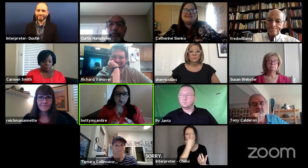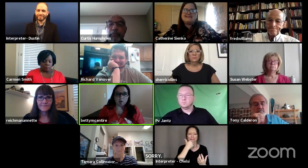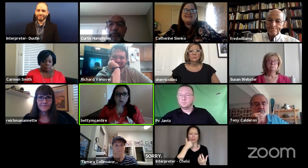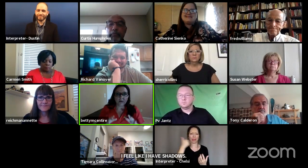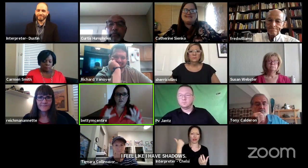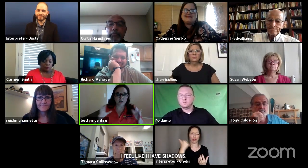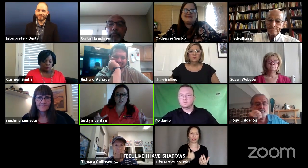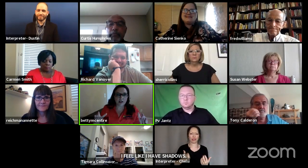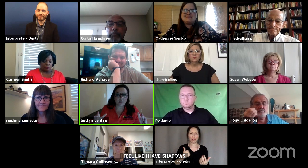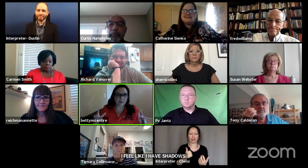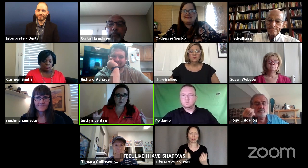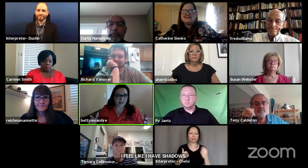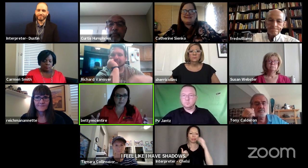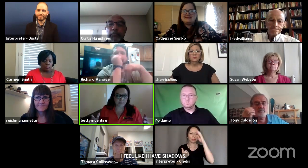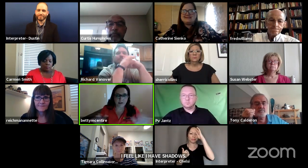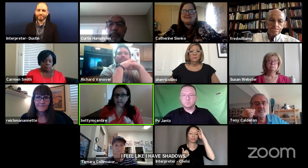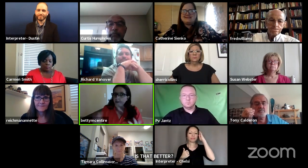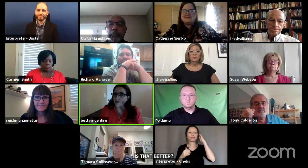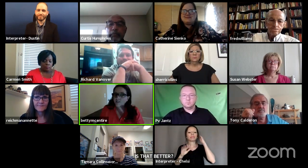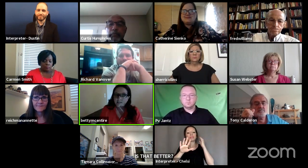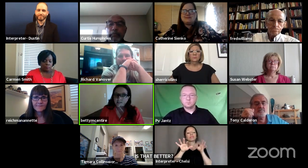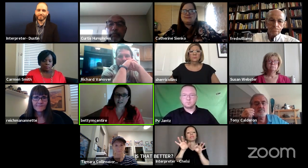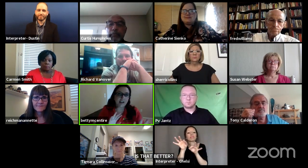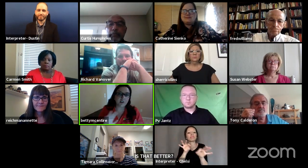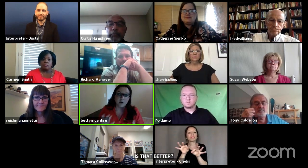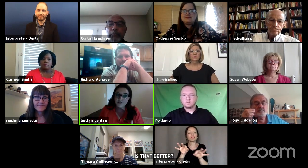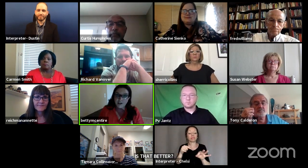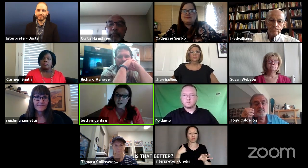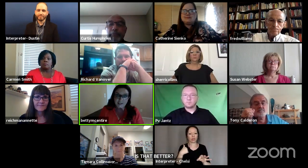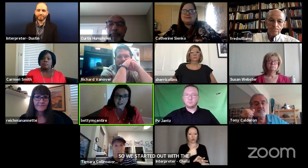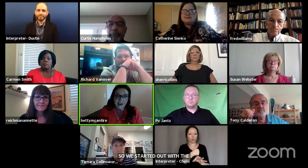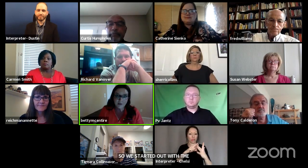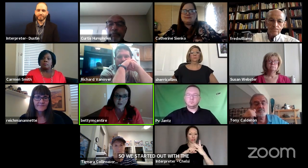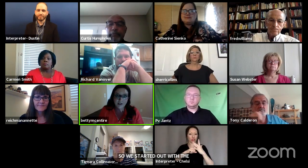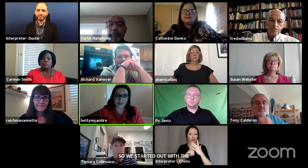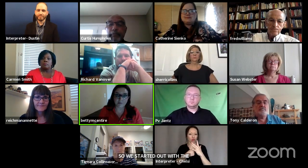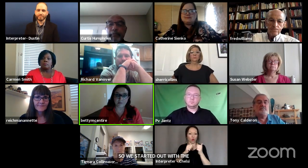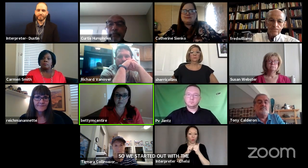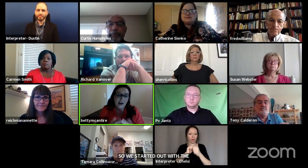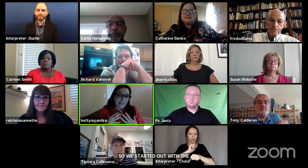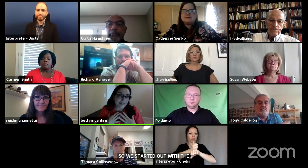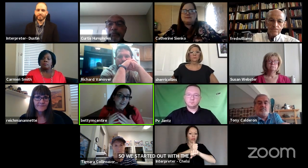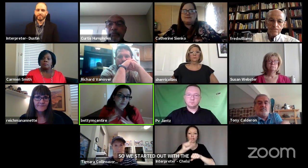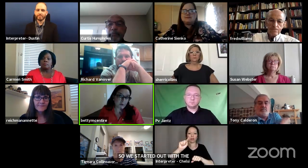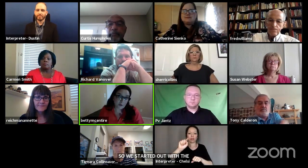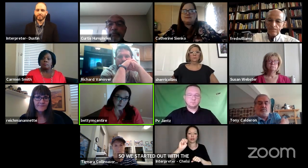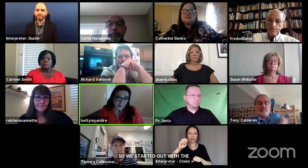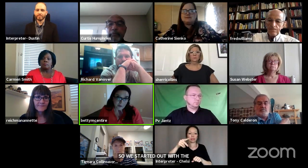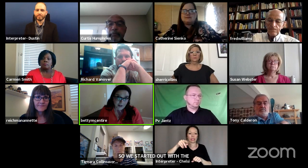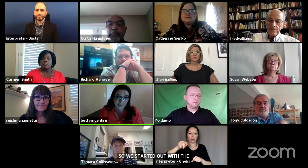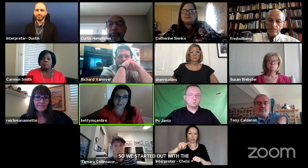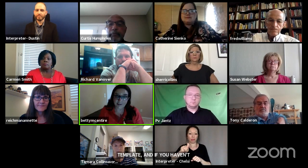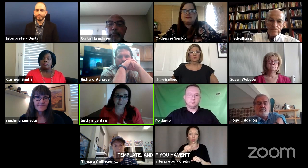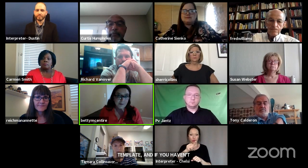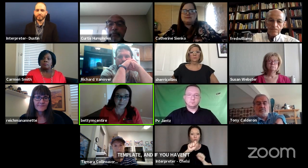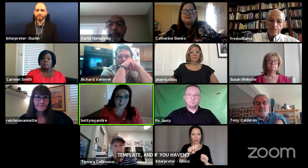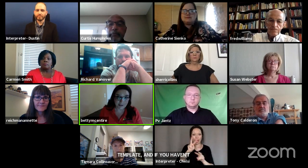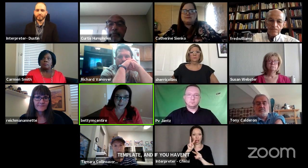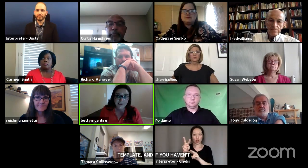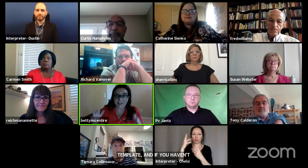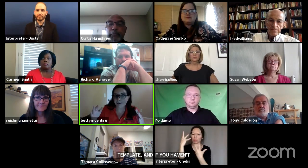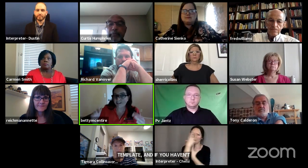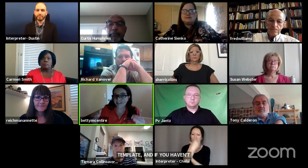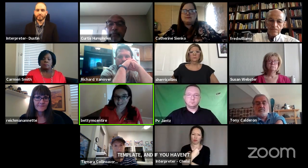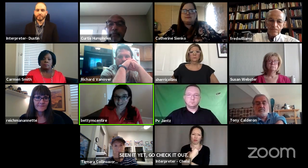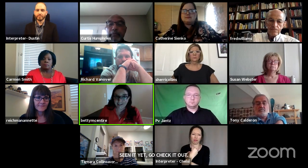So we started out with the template, and if you haven't seen it yet, go check it out. I think it's beautiful. I think it's really